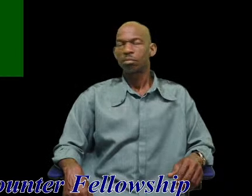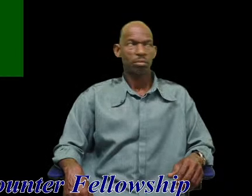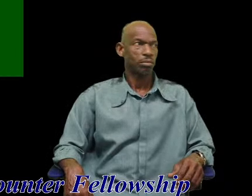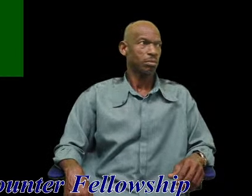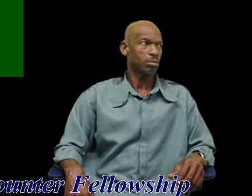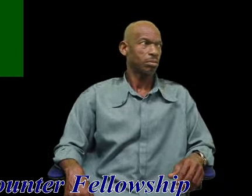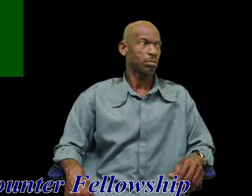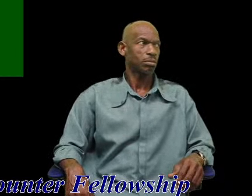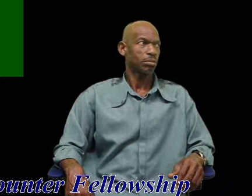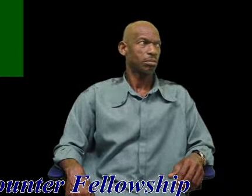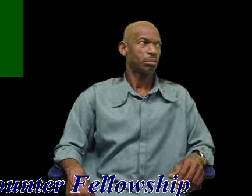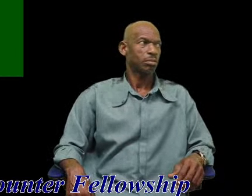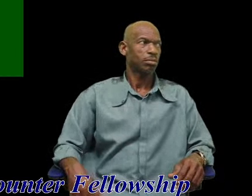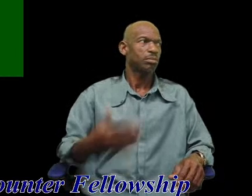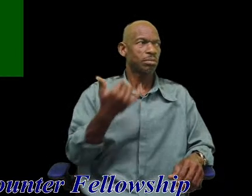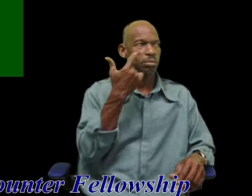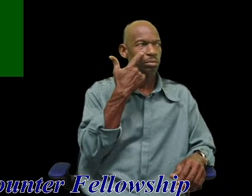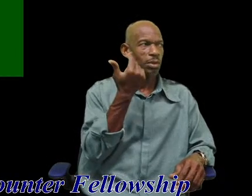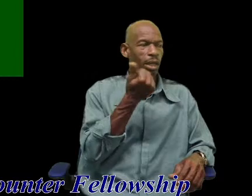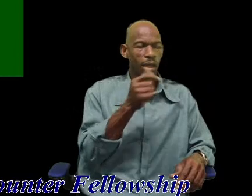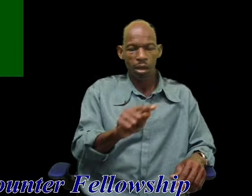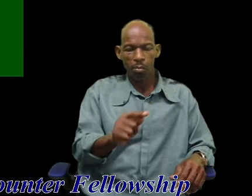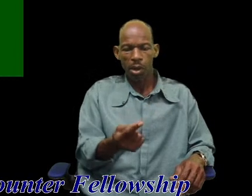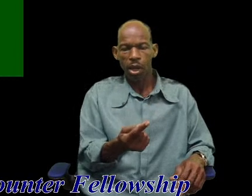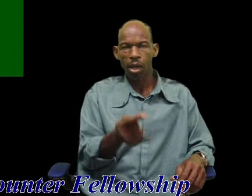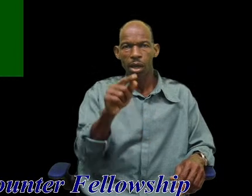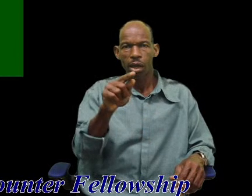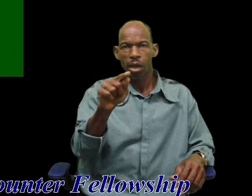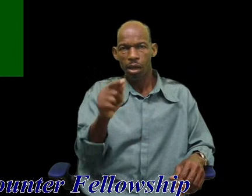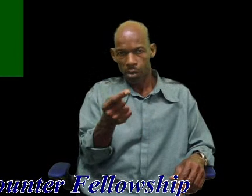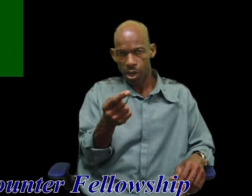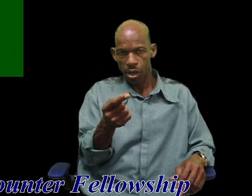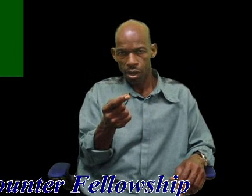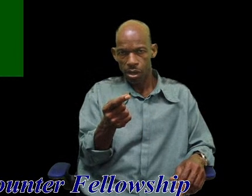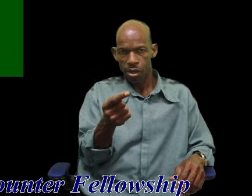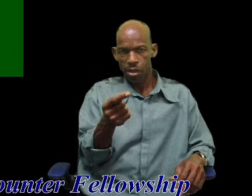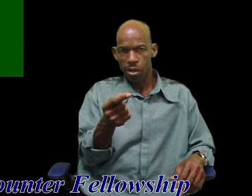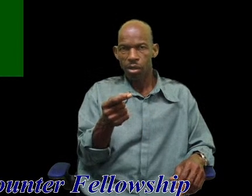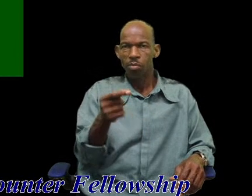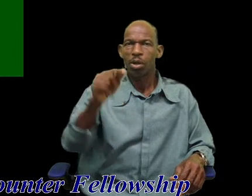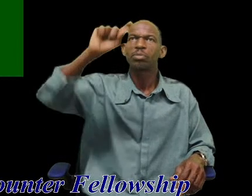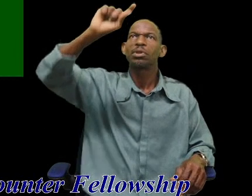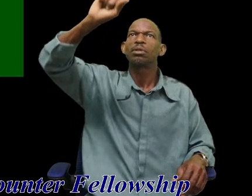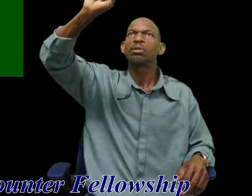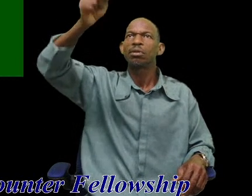Right? So I put that apostrophe. But because